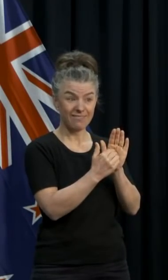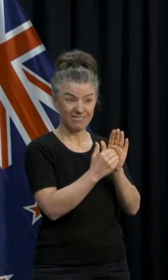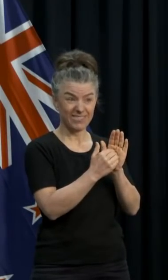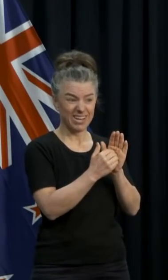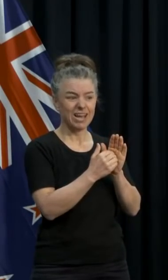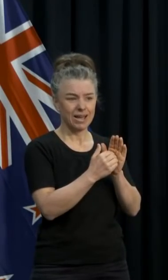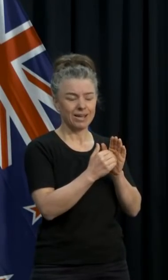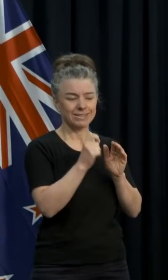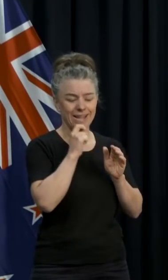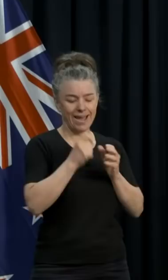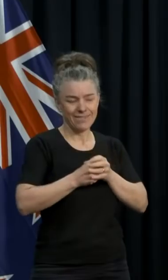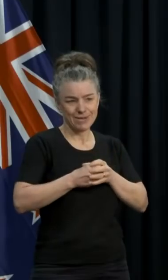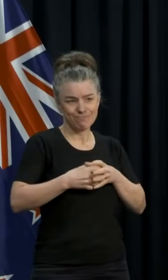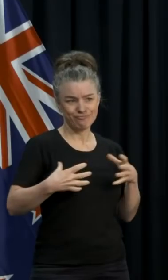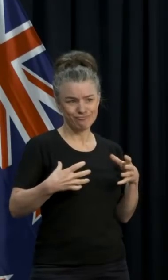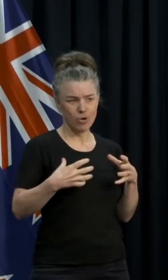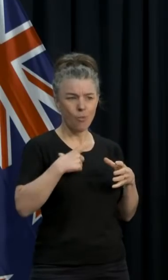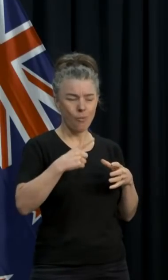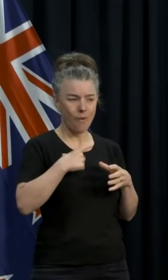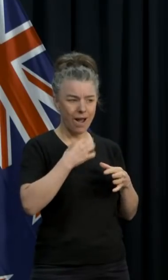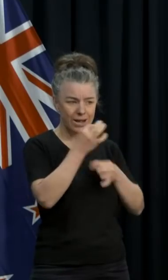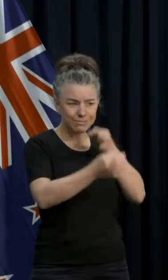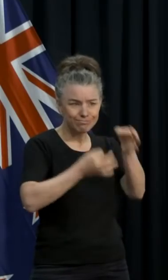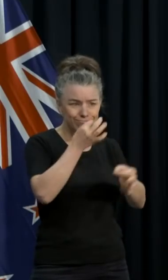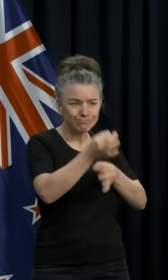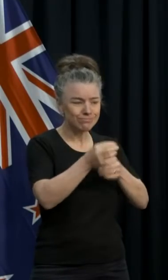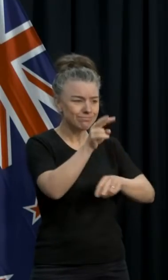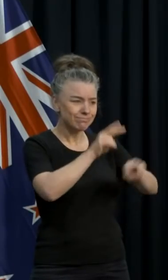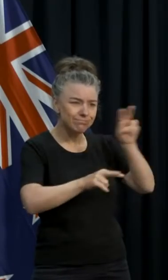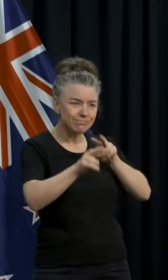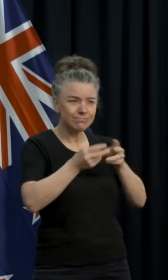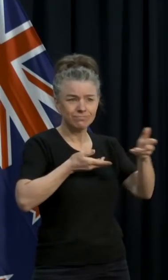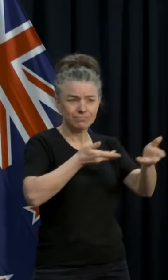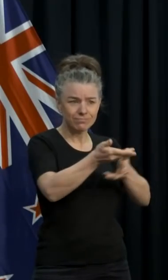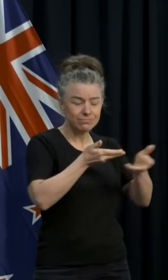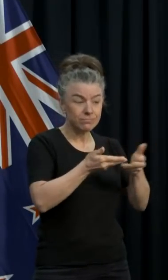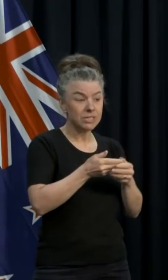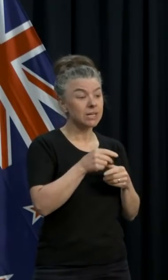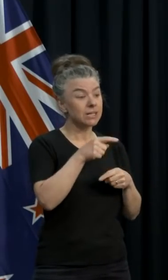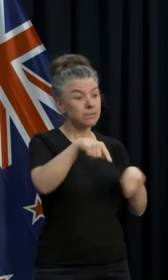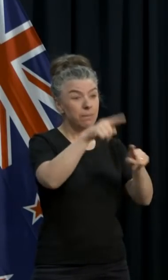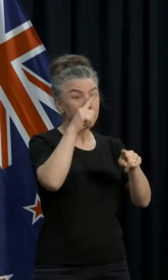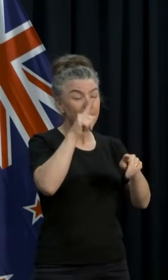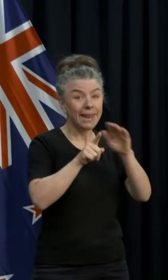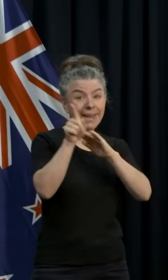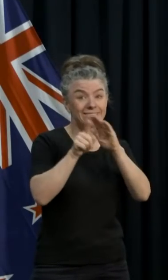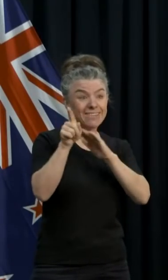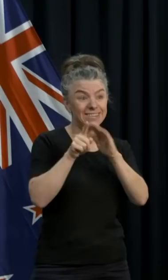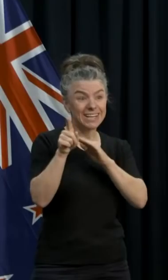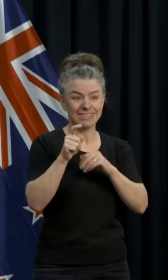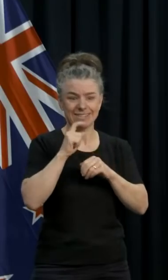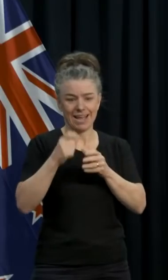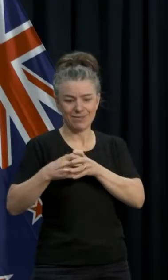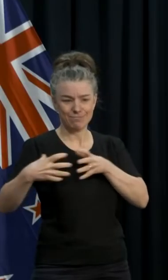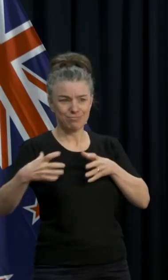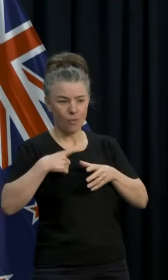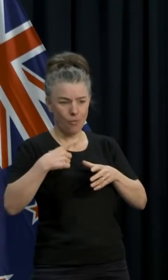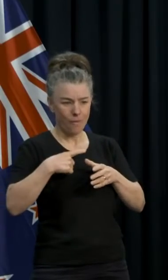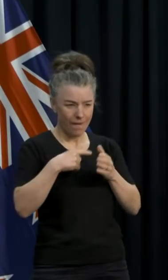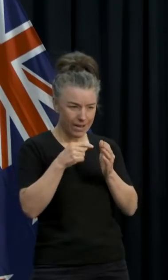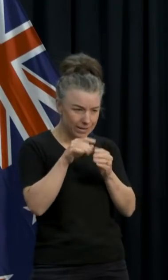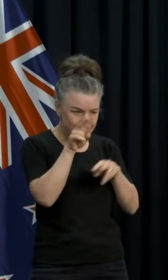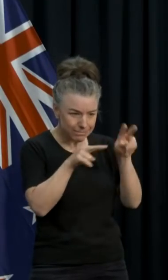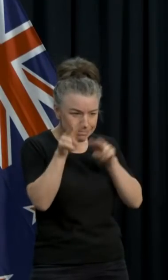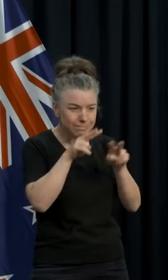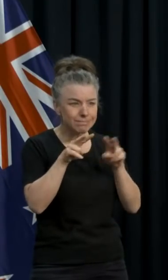higher numbers of health staff on arrival day and on checkout dates, as well as higher numbers of health staff when there